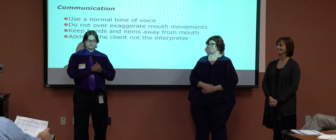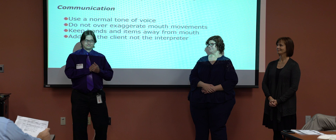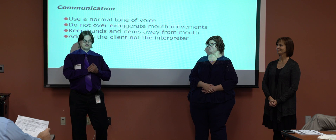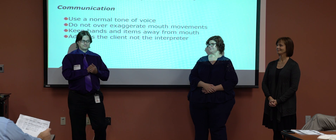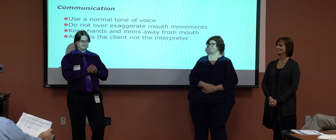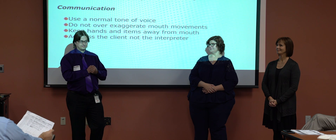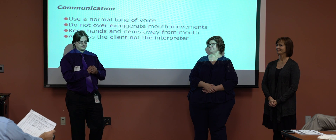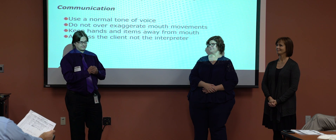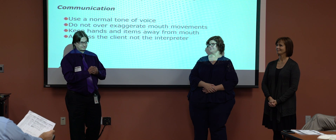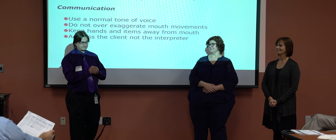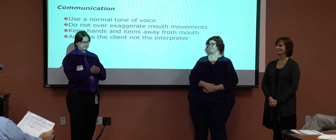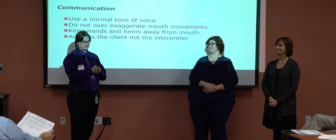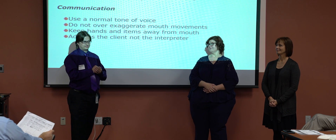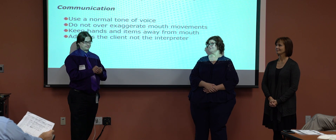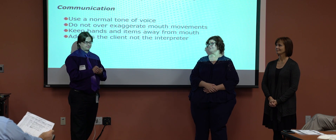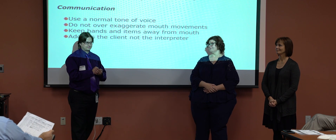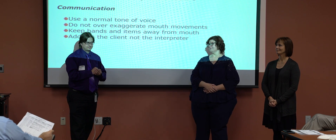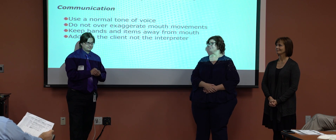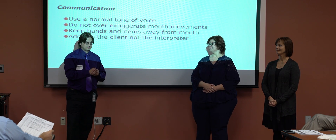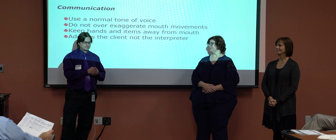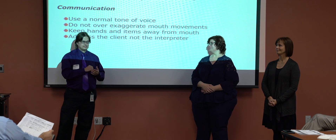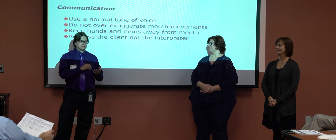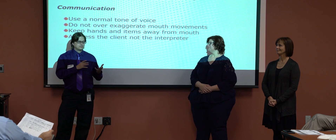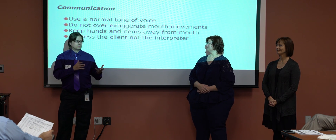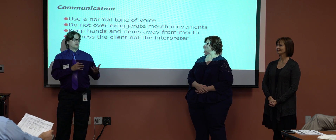and the interpreter in my peripheral vision.